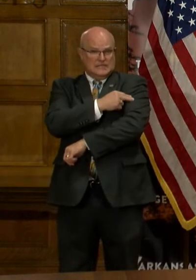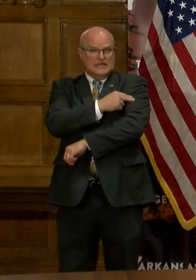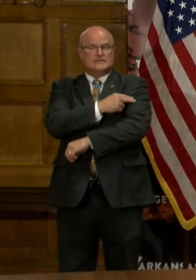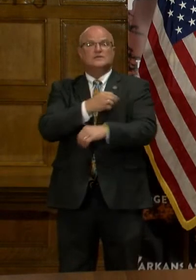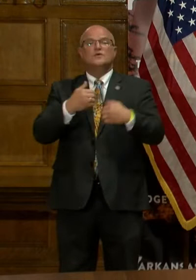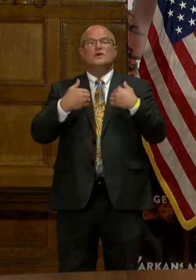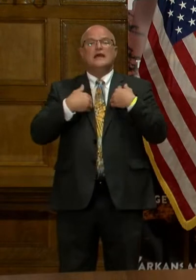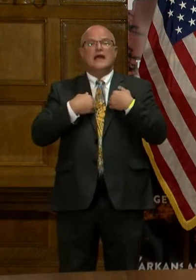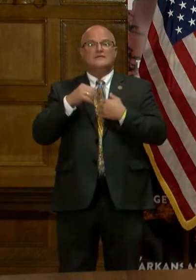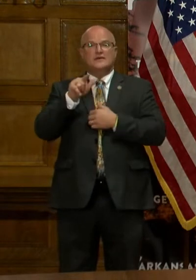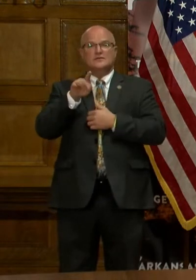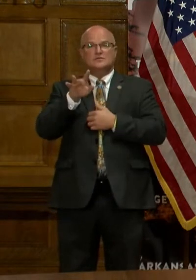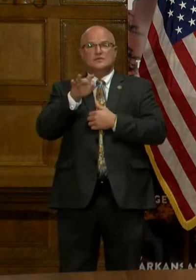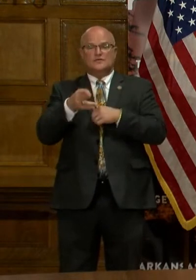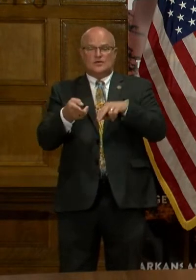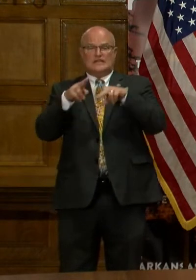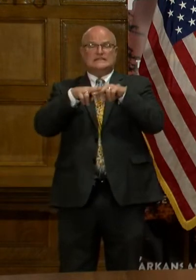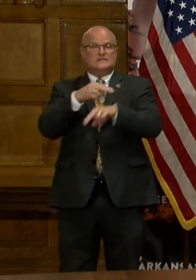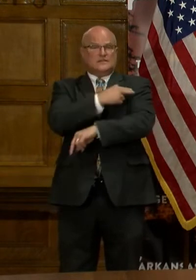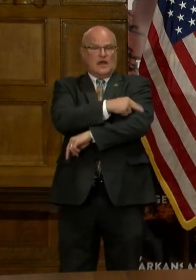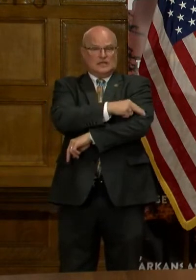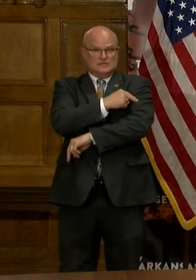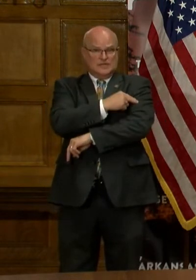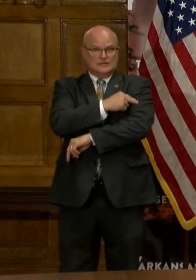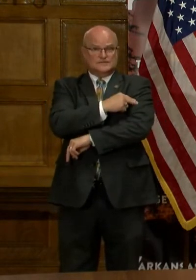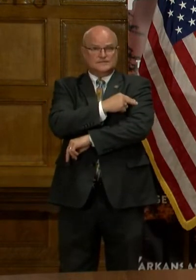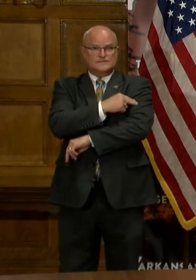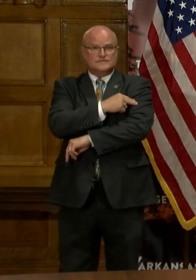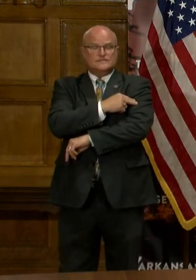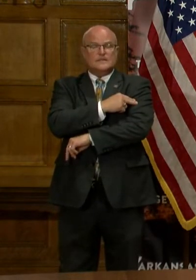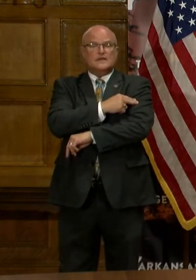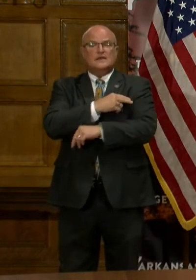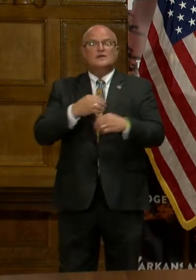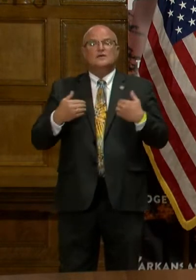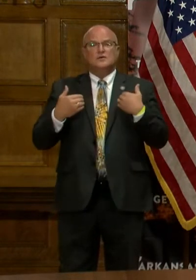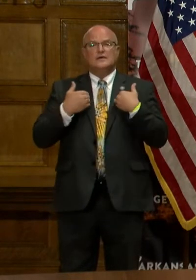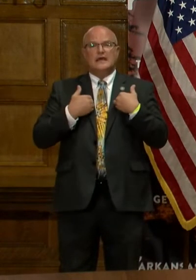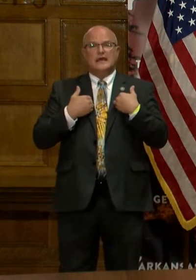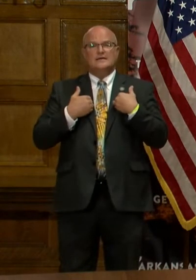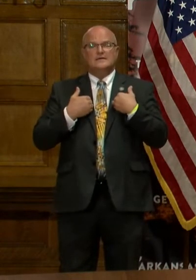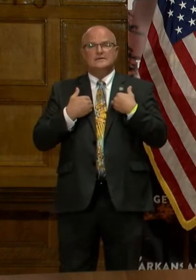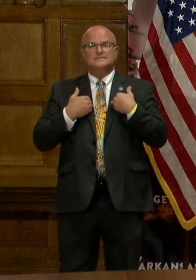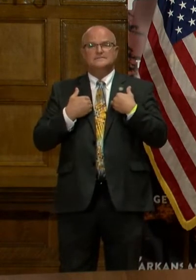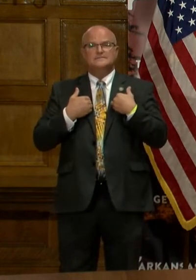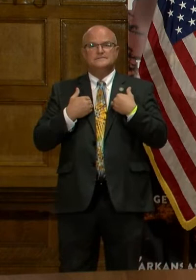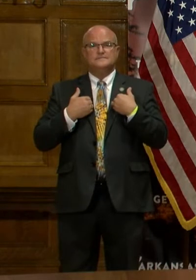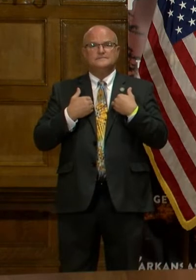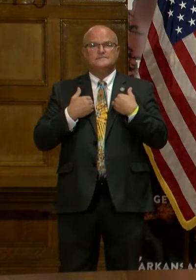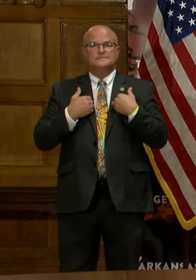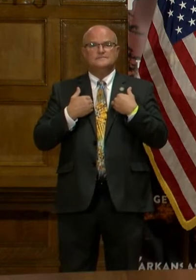hospitalizations, we have 24 additional hospitalized. We have our